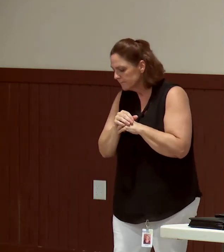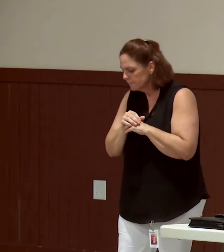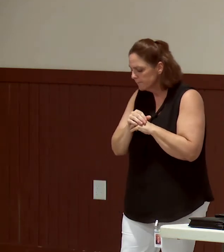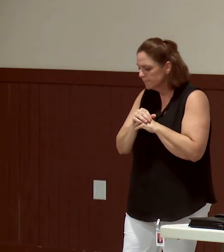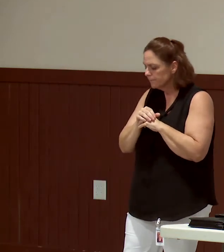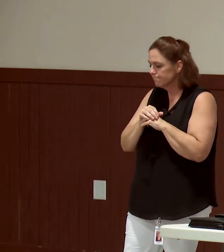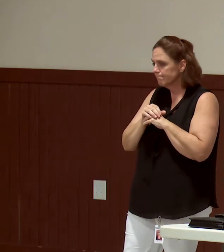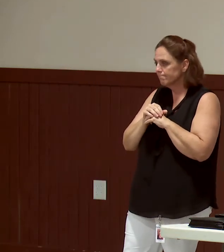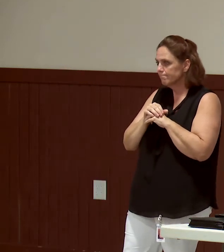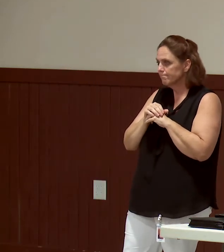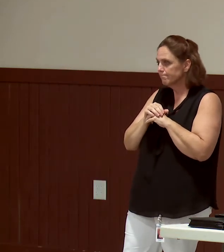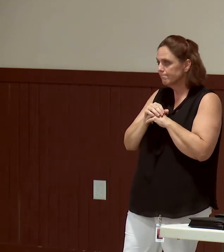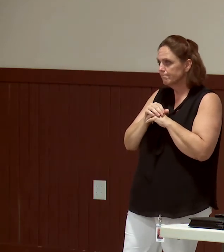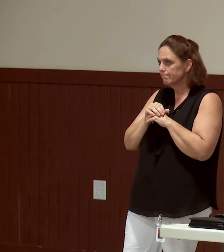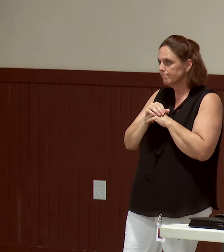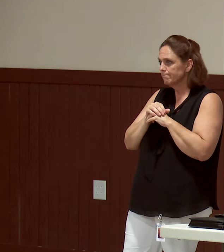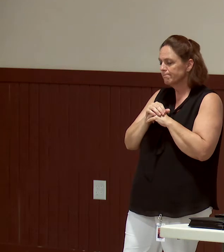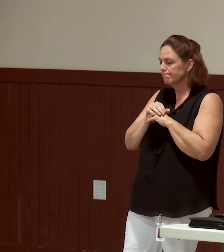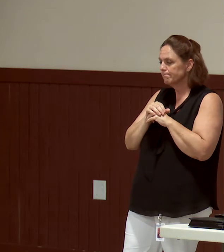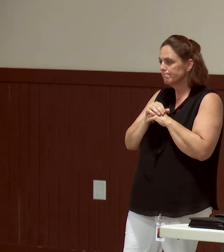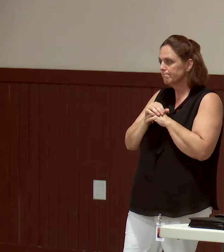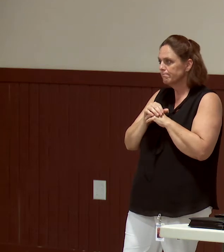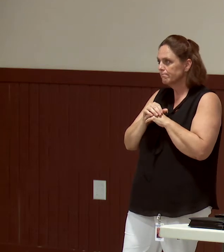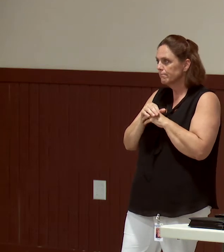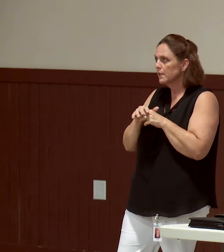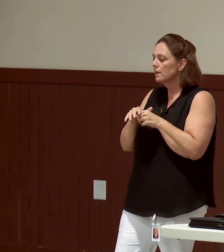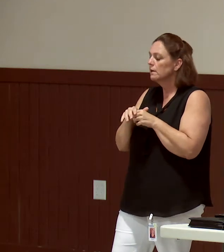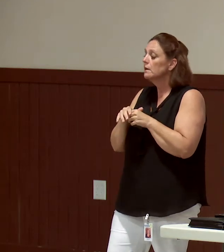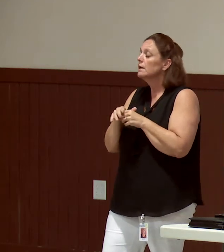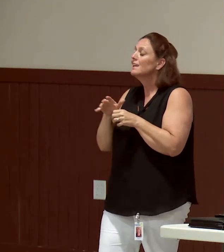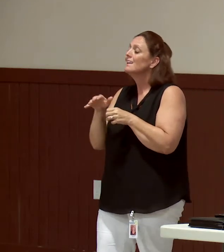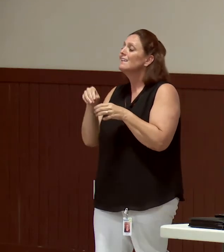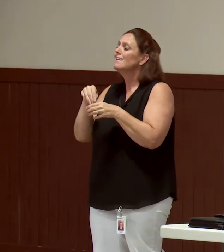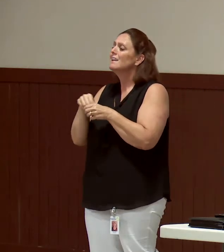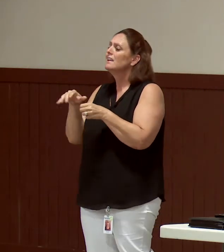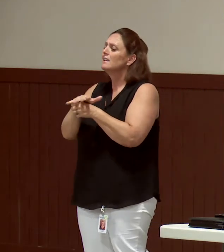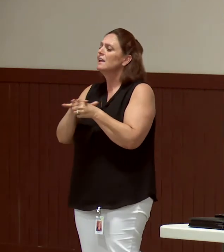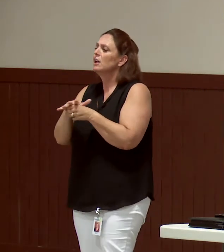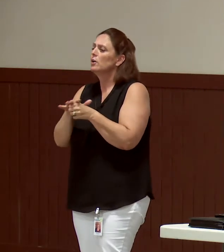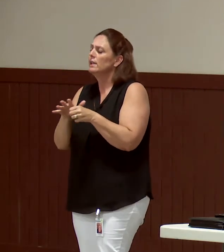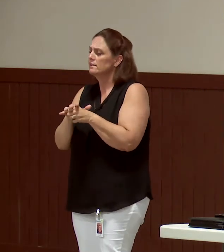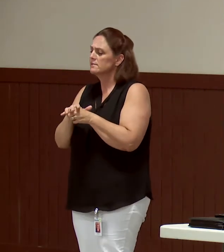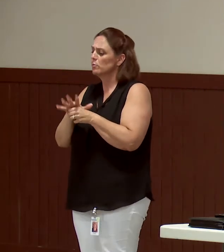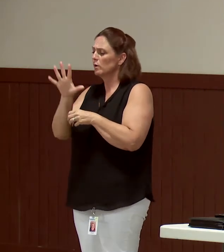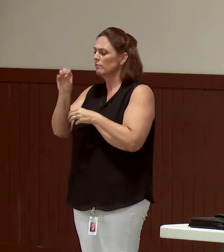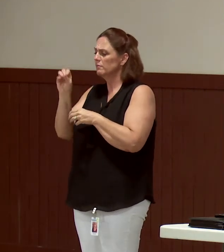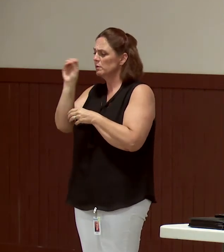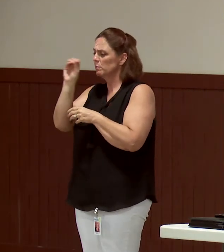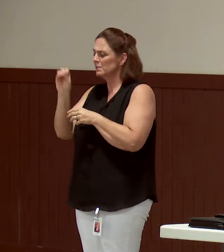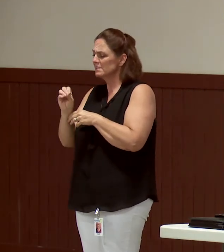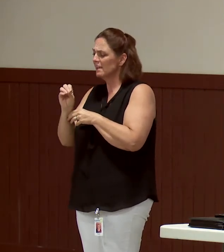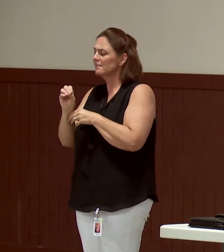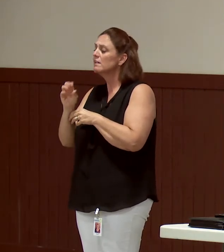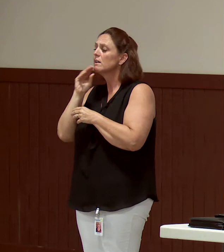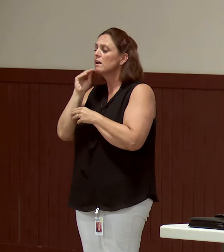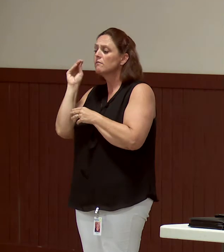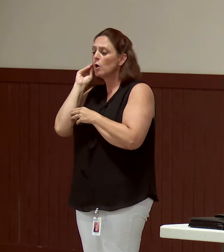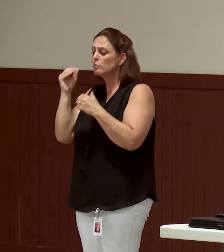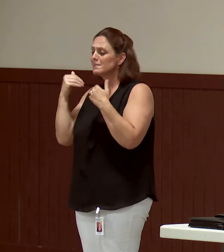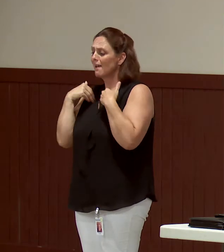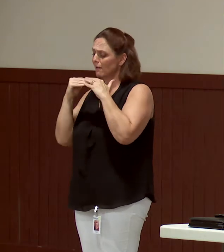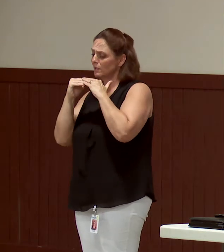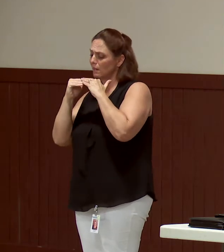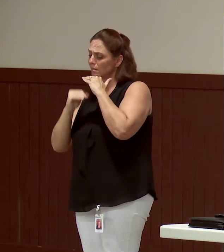so in locations where 50% of households have incomes below 60% of the area median